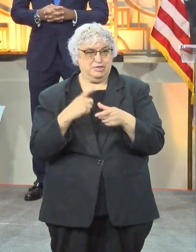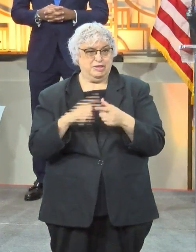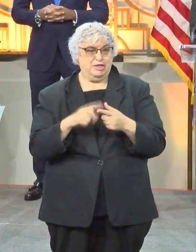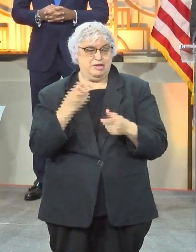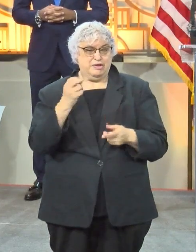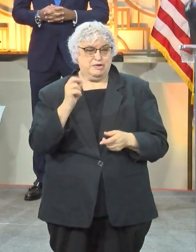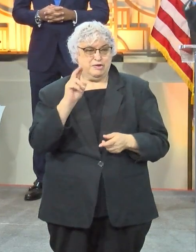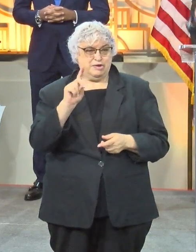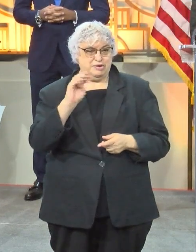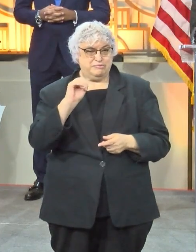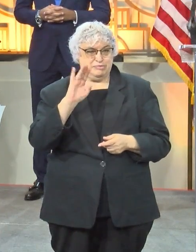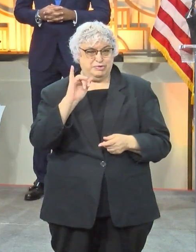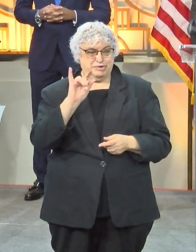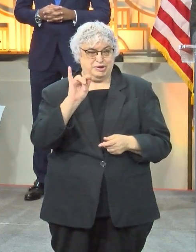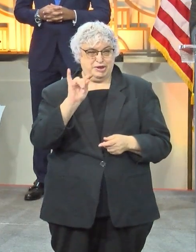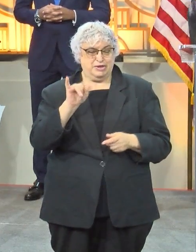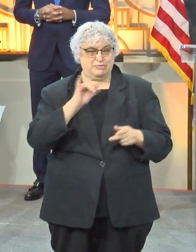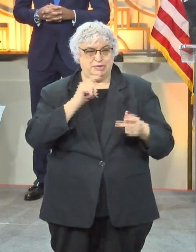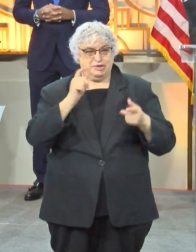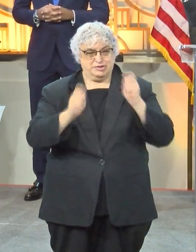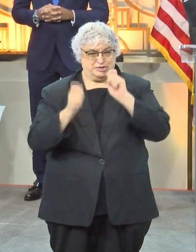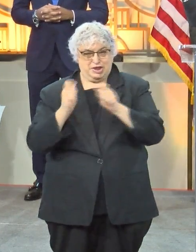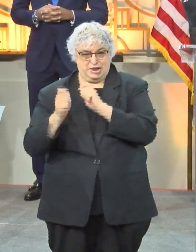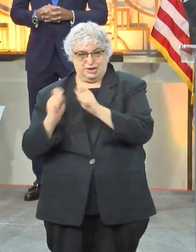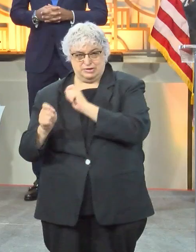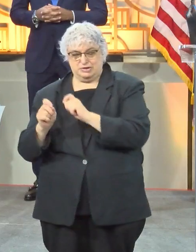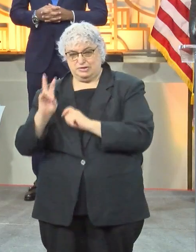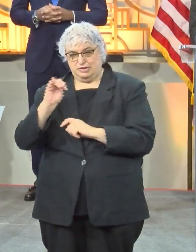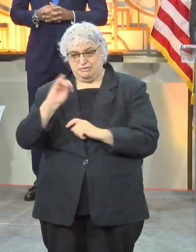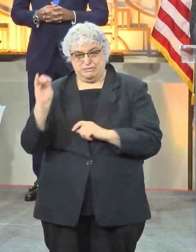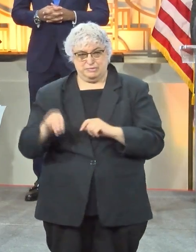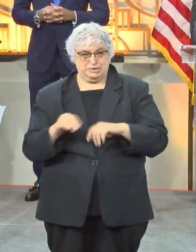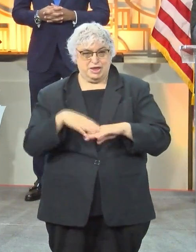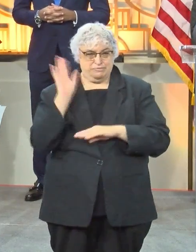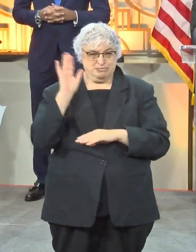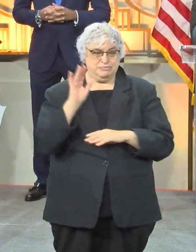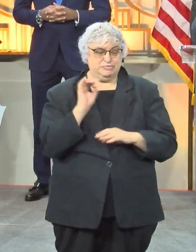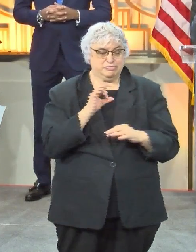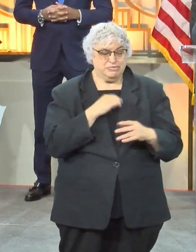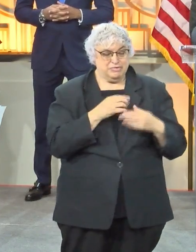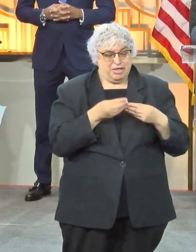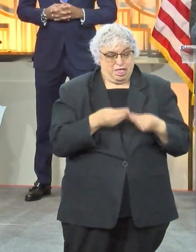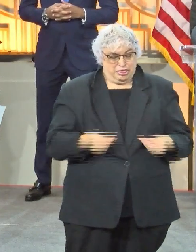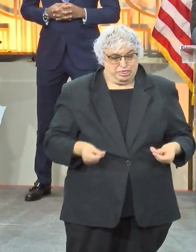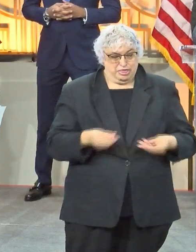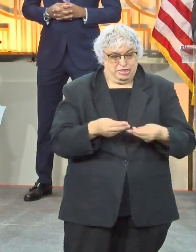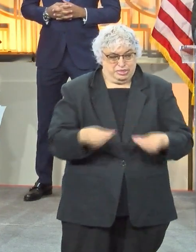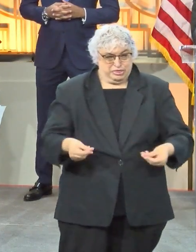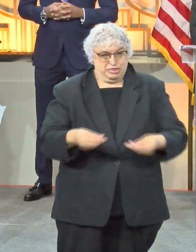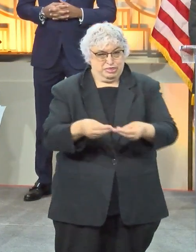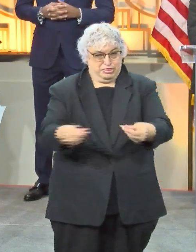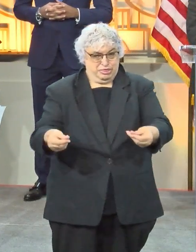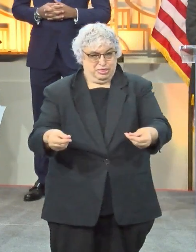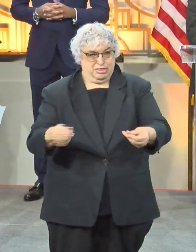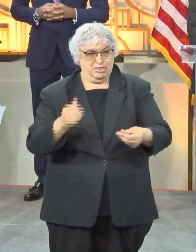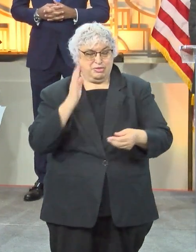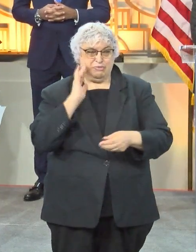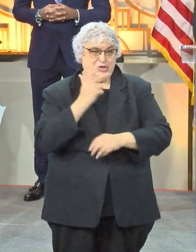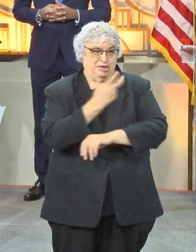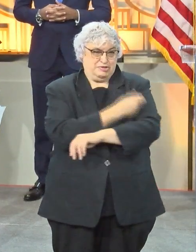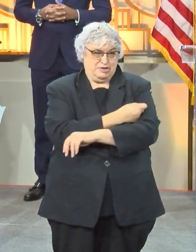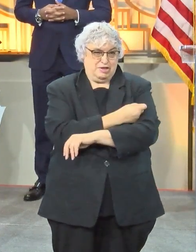herd immunity is going to fluctuate with that. We've got to hit 70%. And so this is another reason why everybody needs to consider